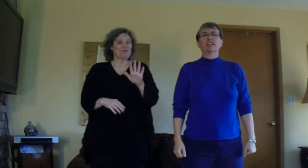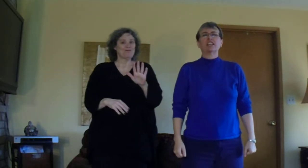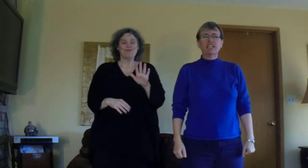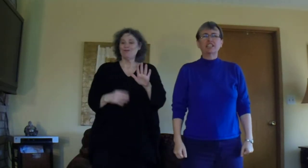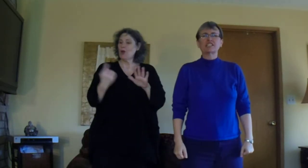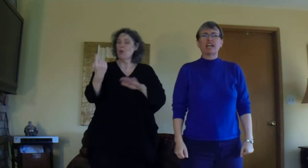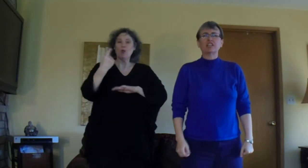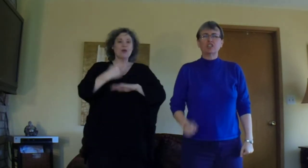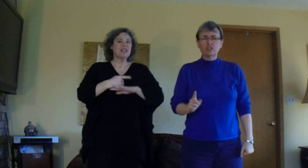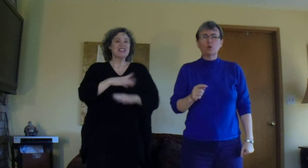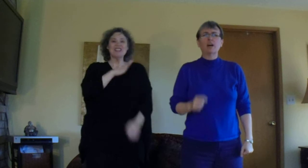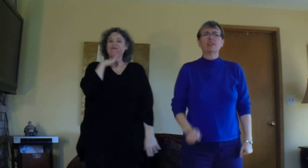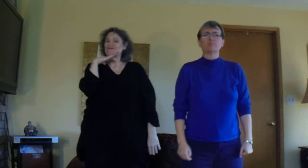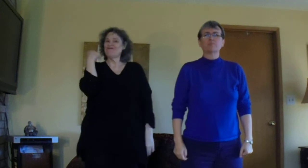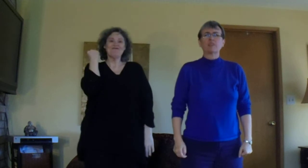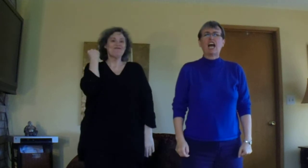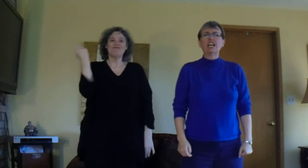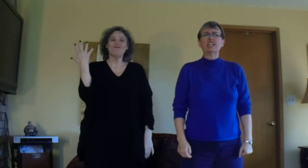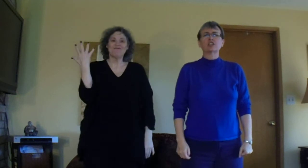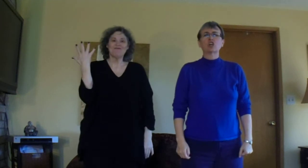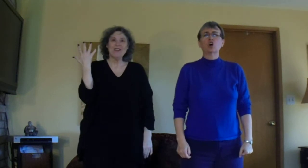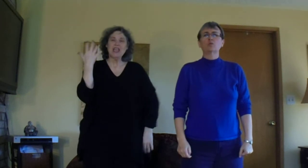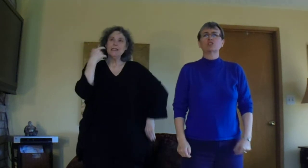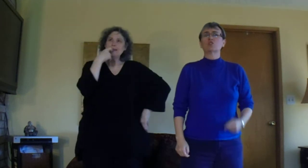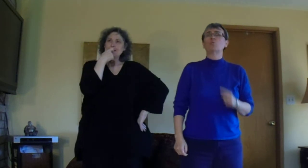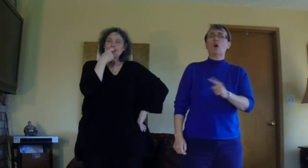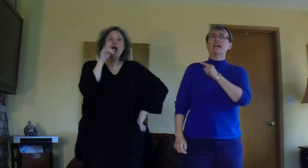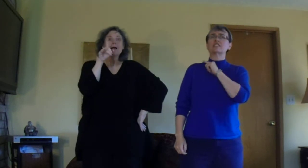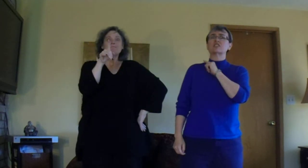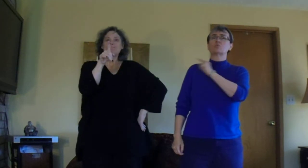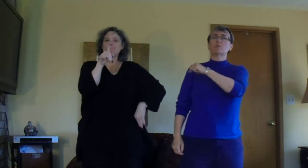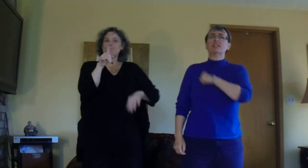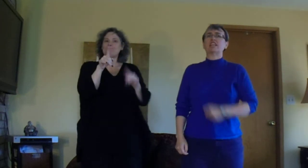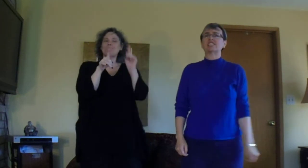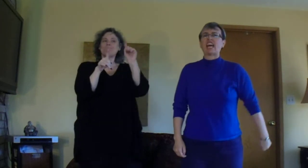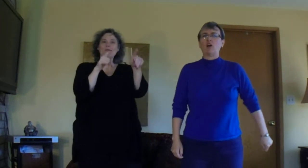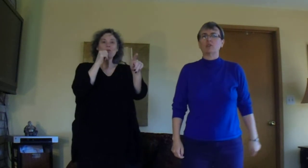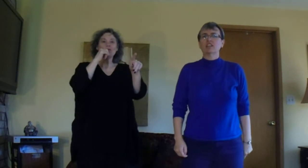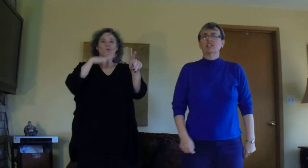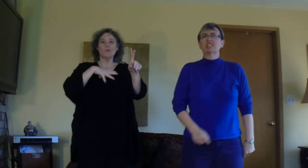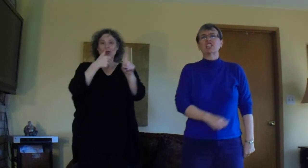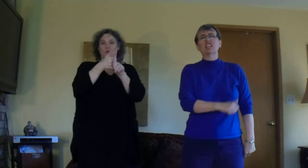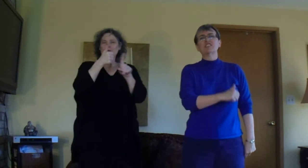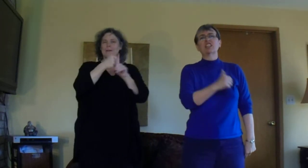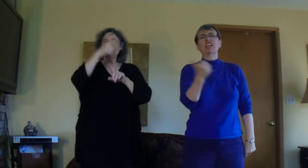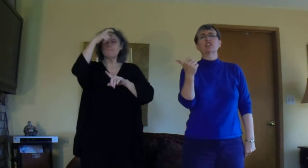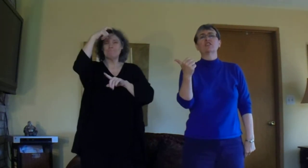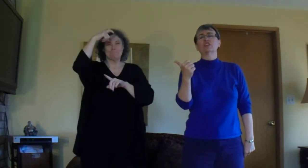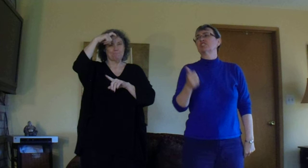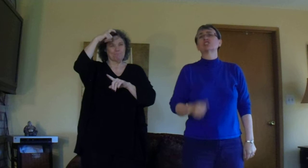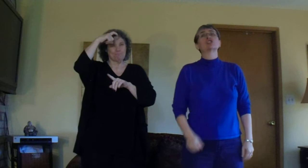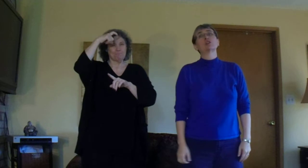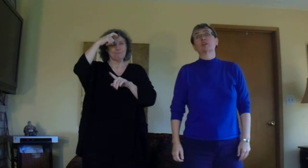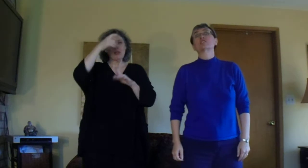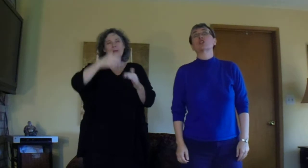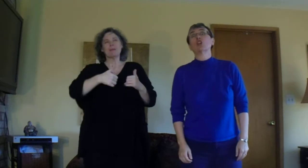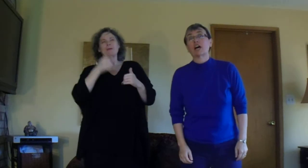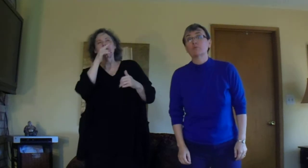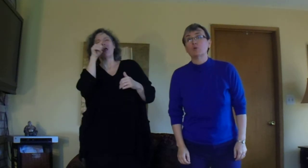and he decided, you know what? I need to go to the wisest woman in town. She lives at the end of the village, and she reads a lot of books,